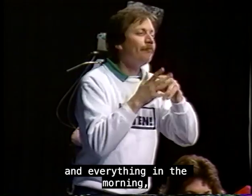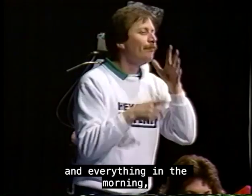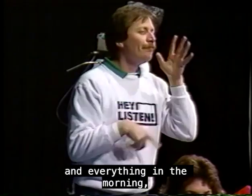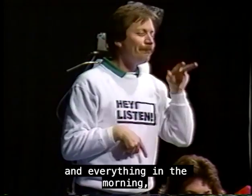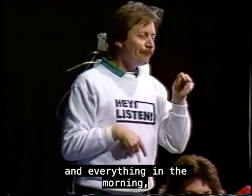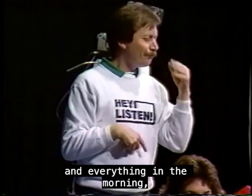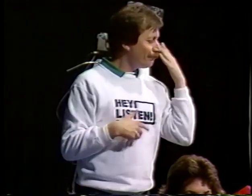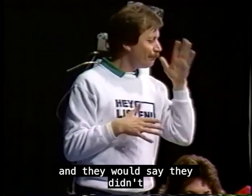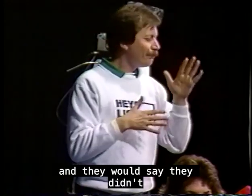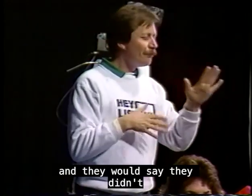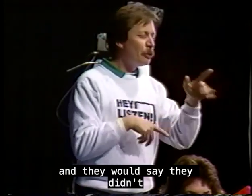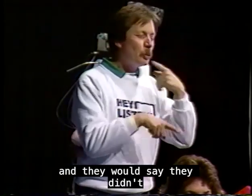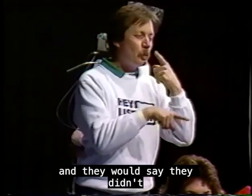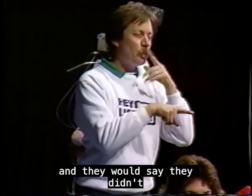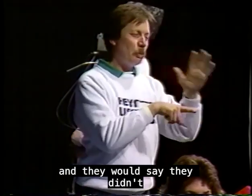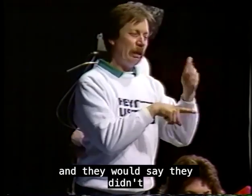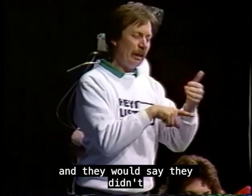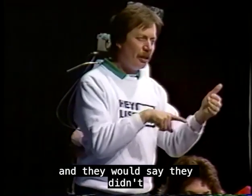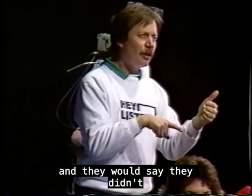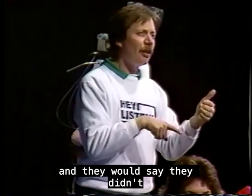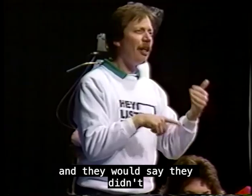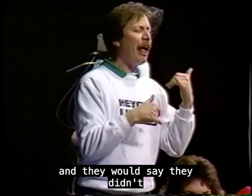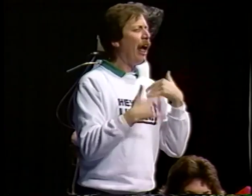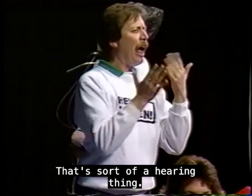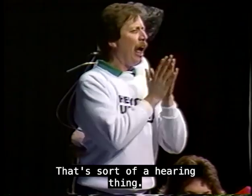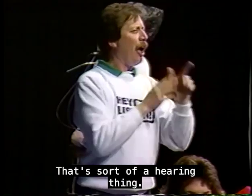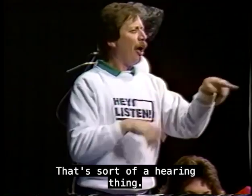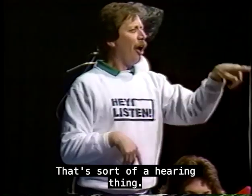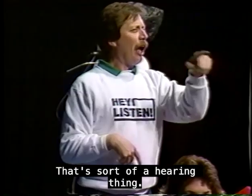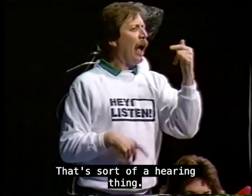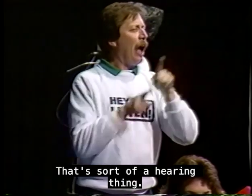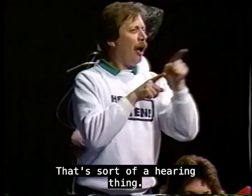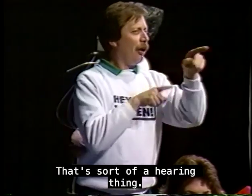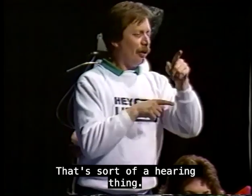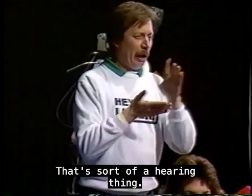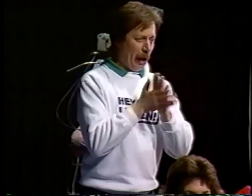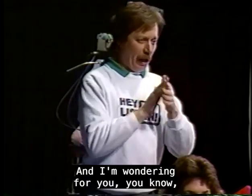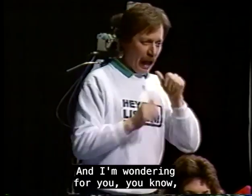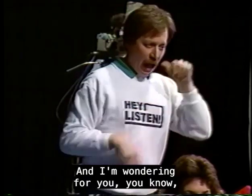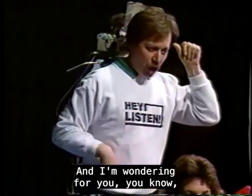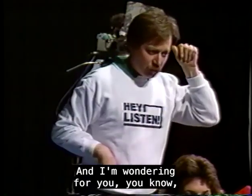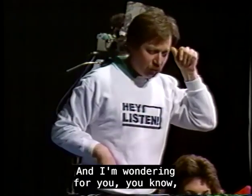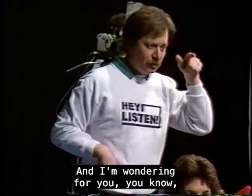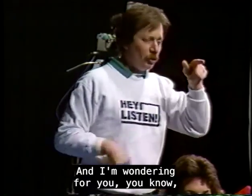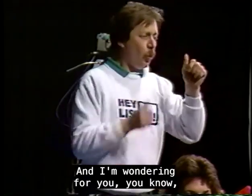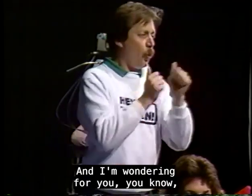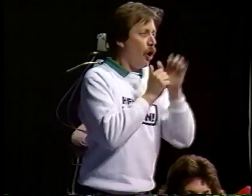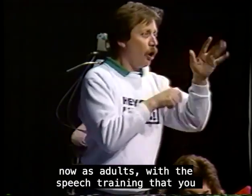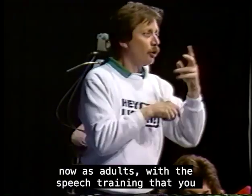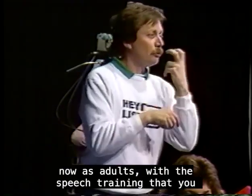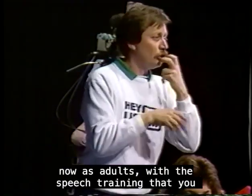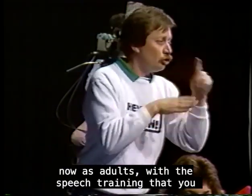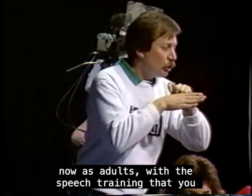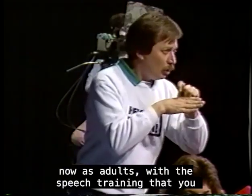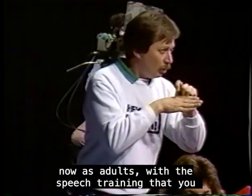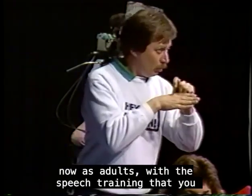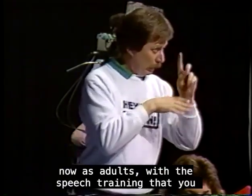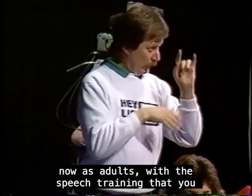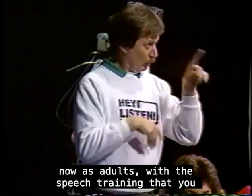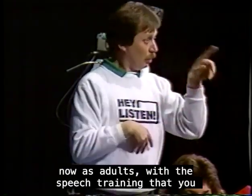school, and they would say they didn't know much about that. That's sort of a hearing thing. And I'm wondering for you, and now as adults, with the